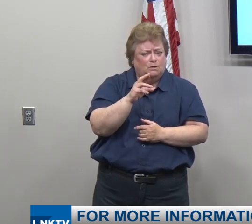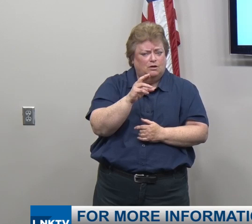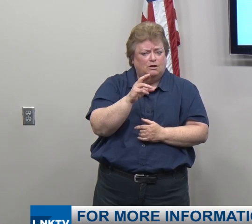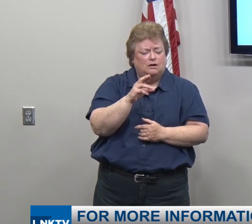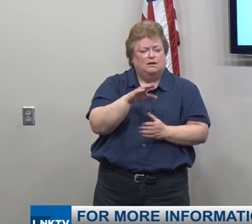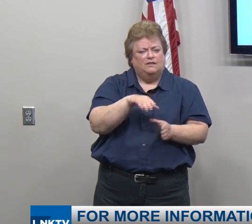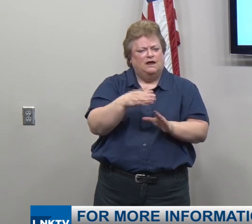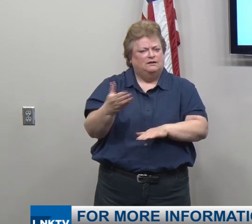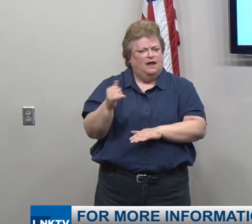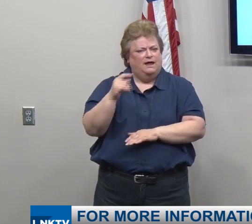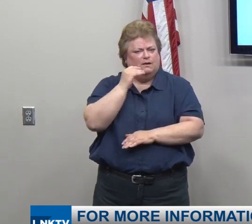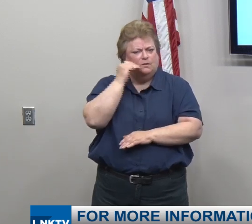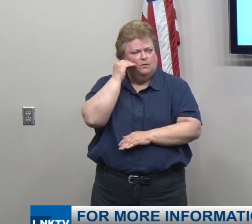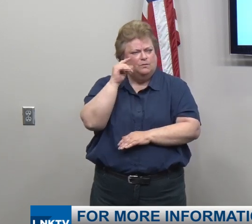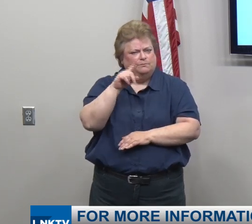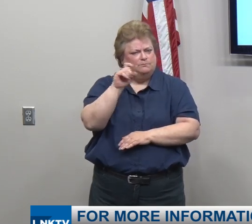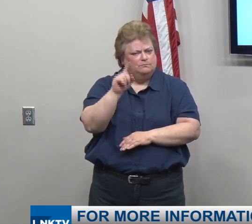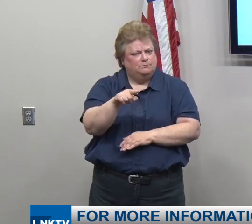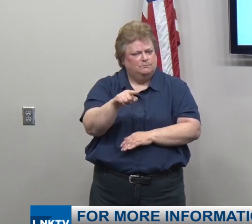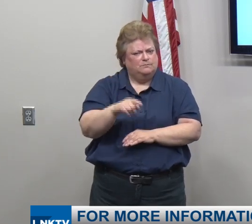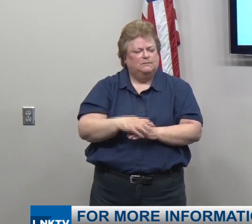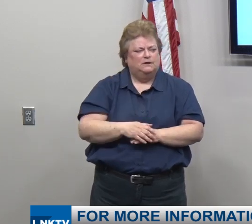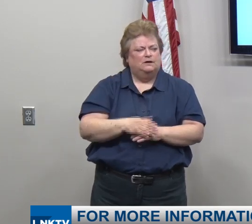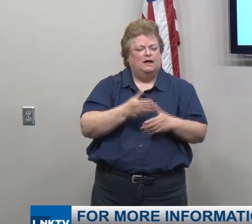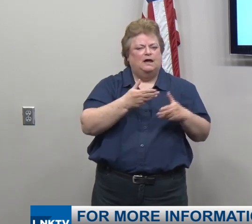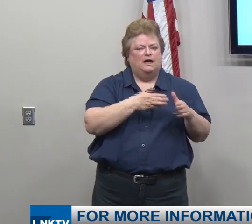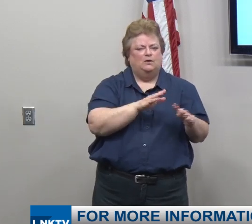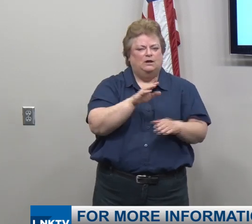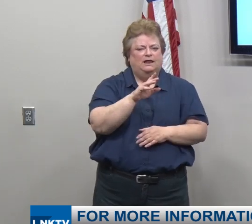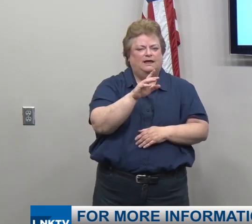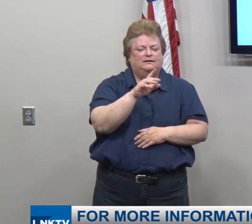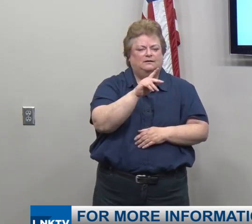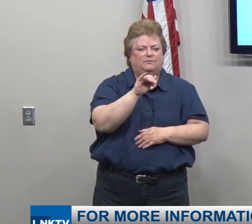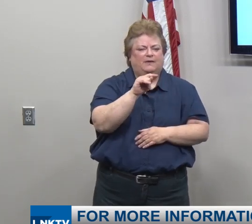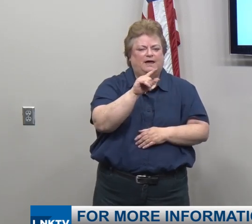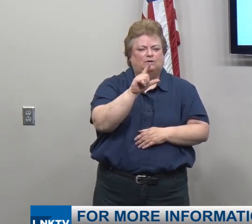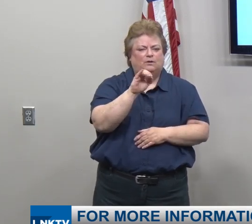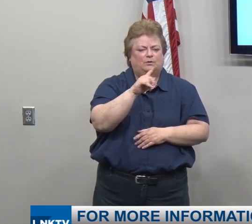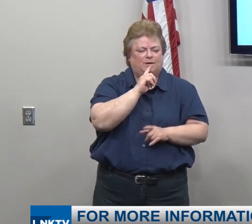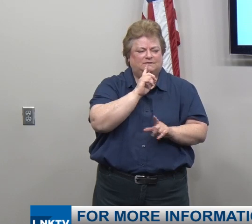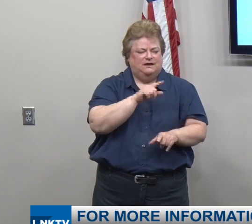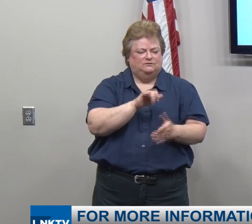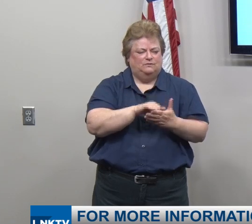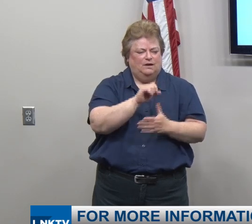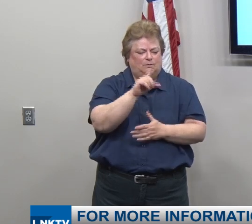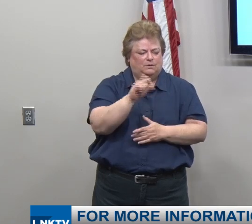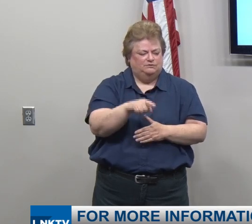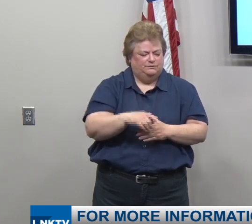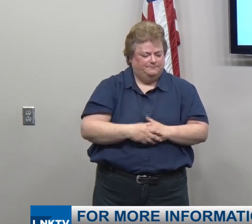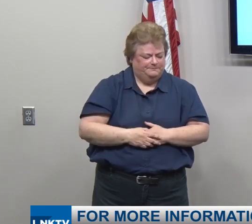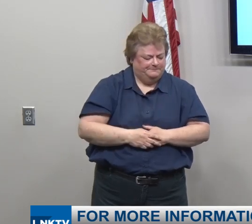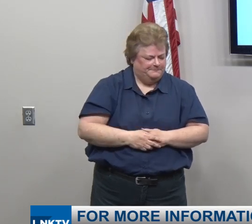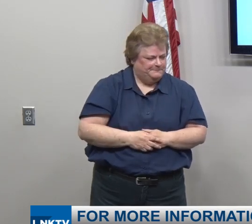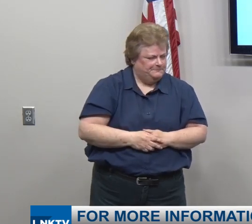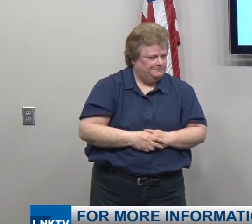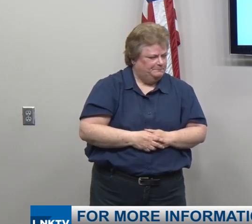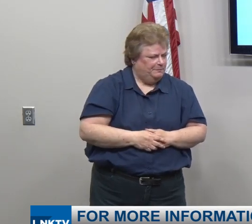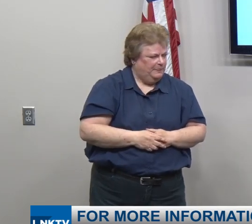did they die at home? I'll let Interim Director Lopez come and answer those questions for you, Riley.